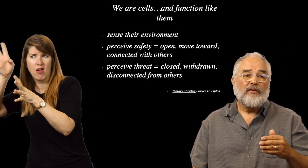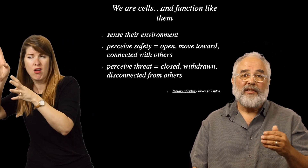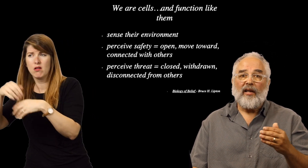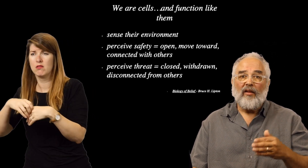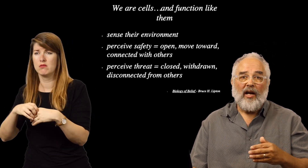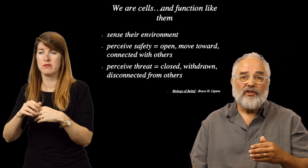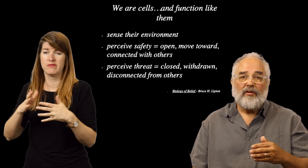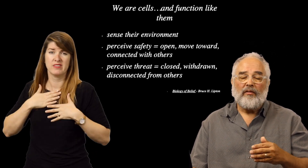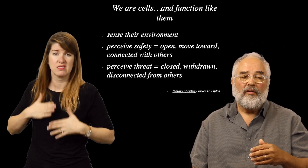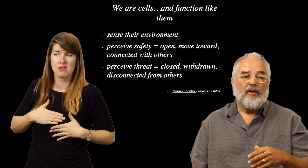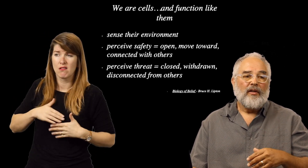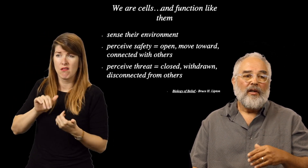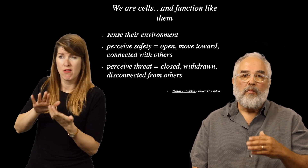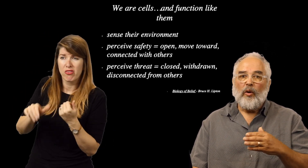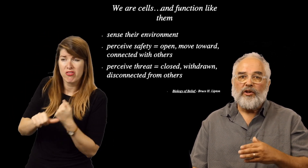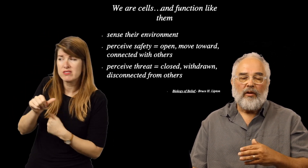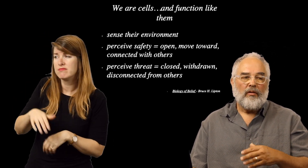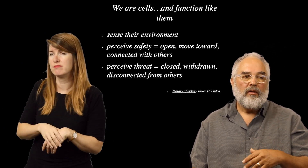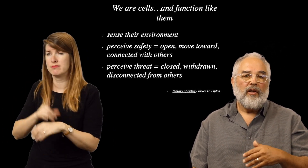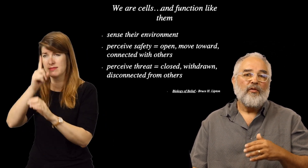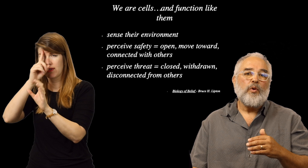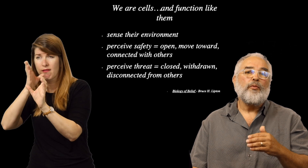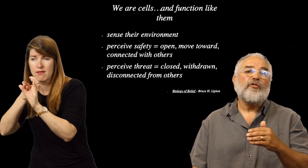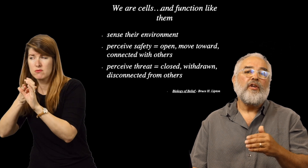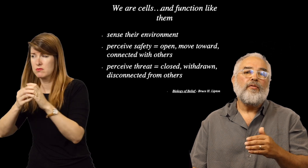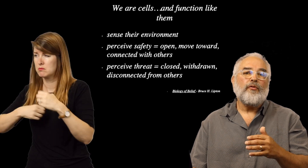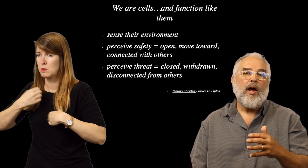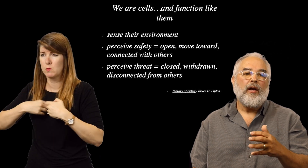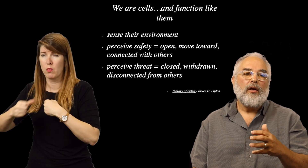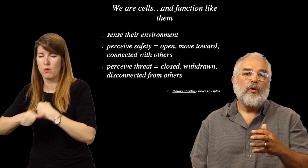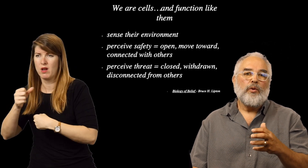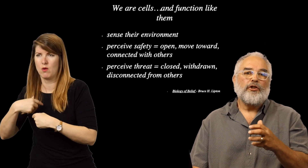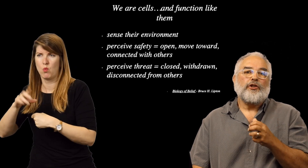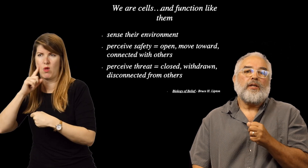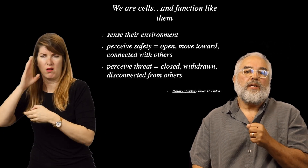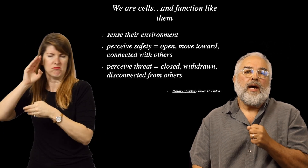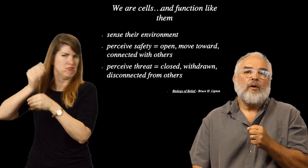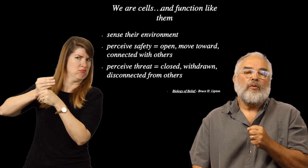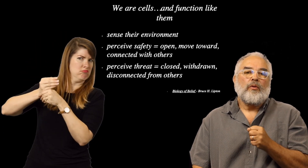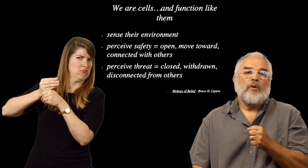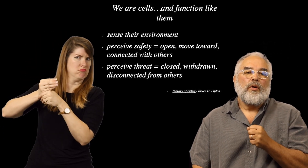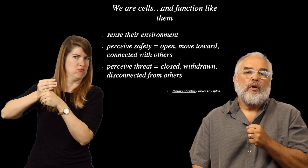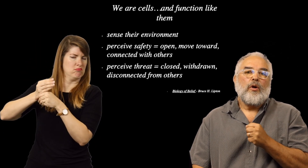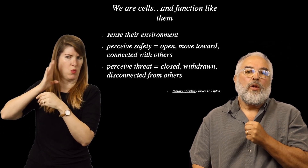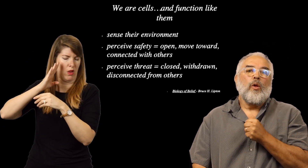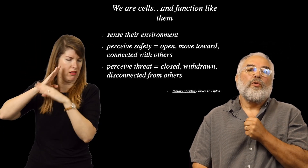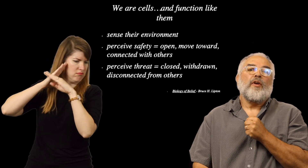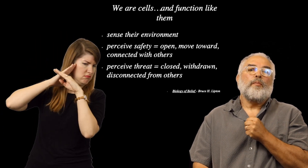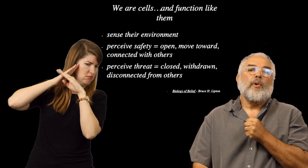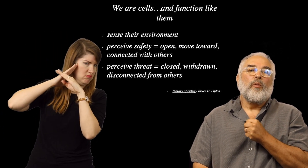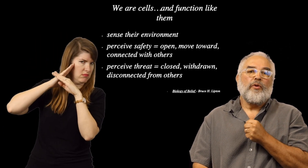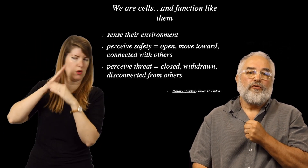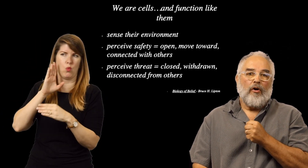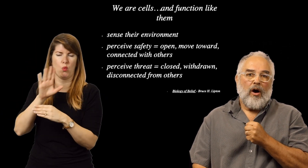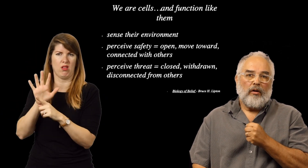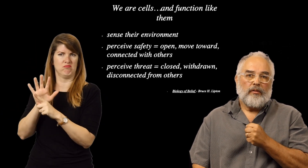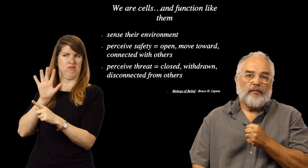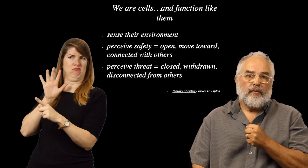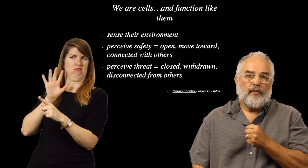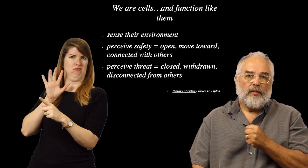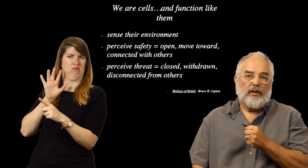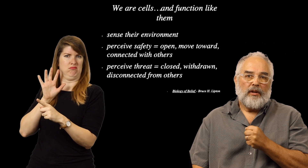physical, psychological, emotional, if we perceive threat, we shut down, close up, and